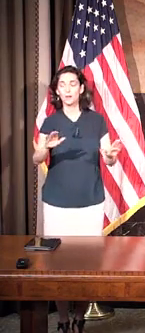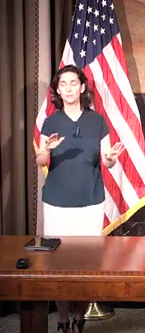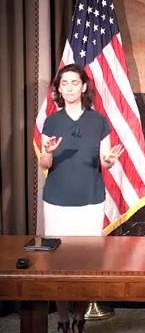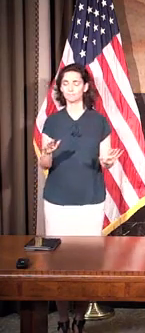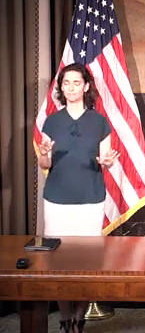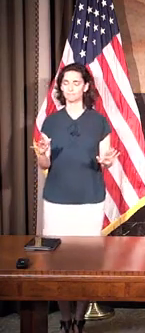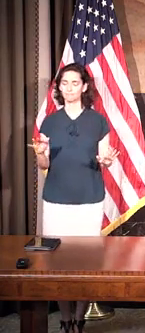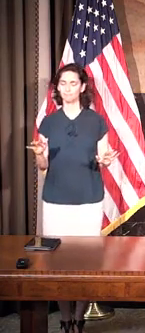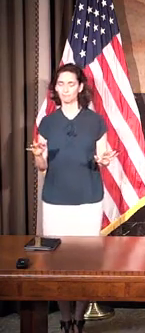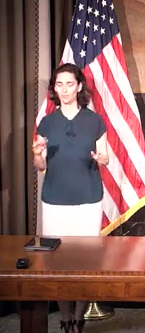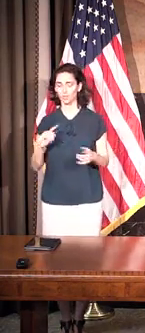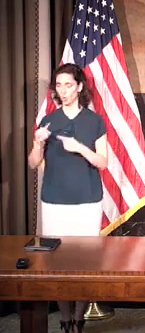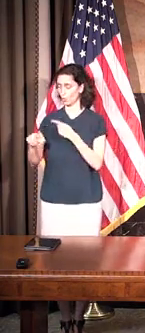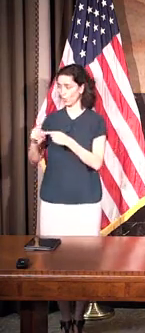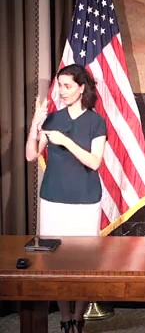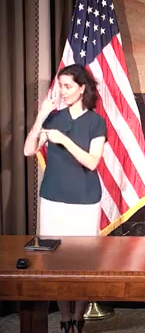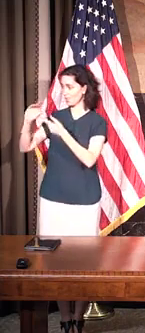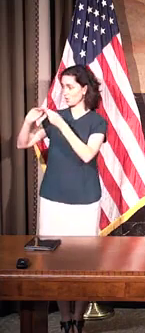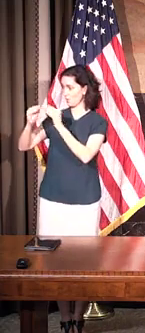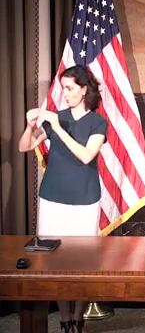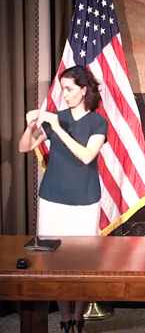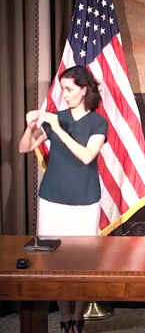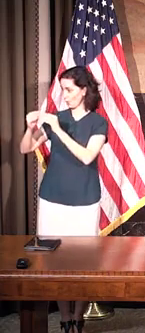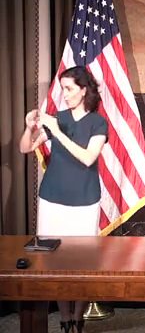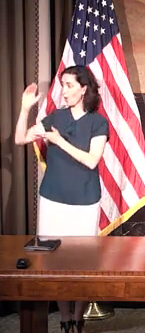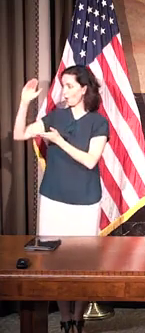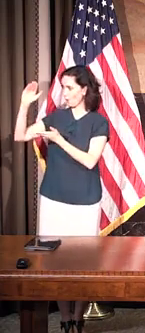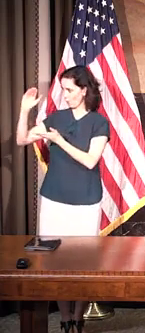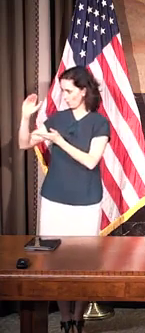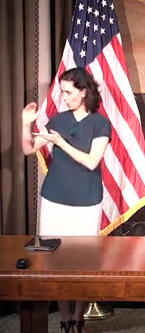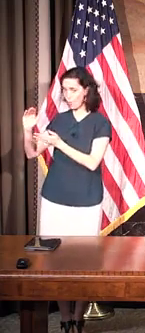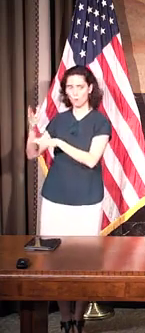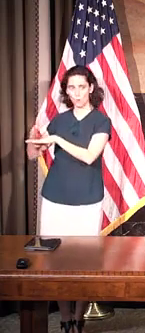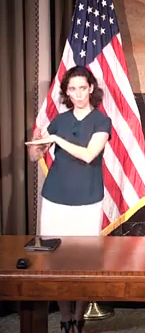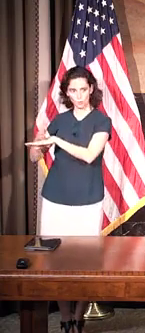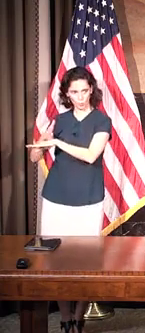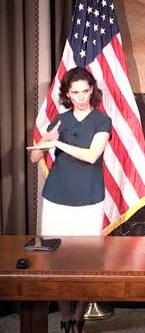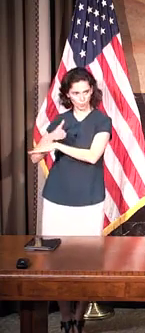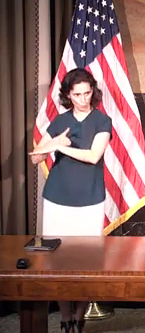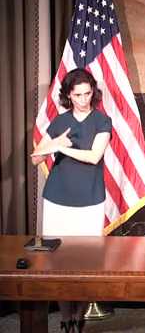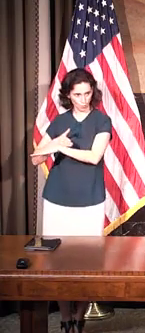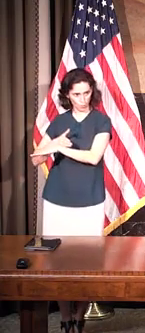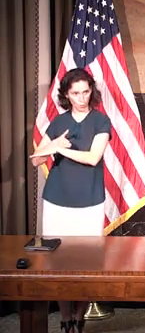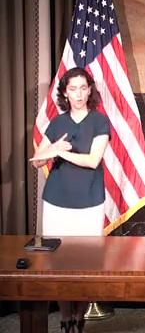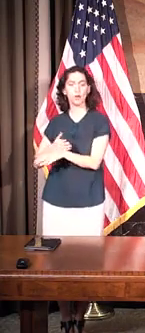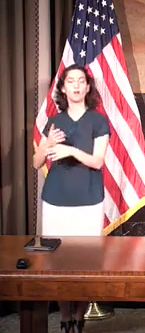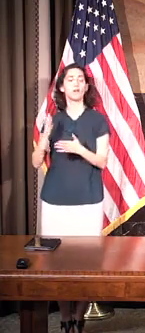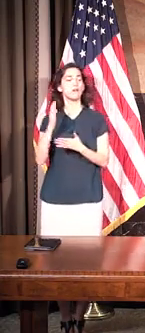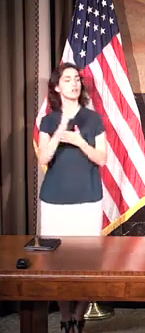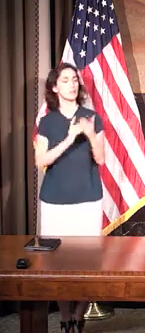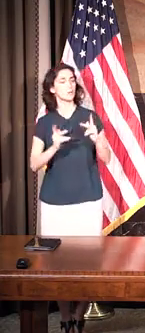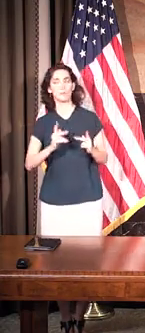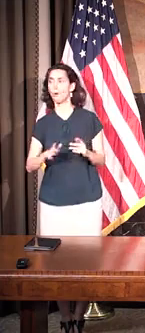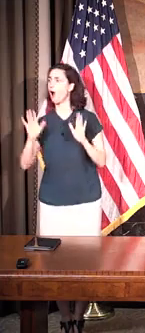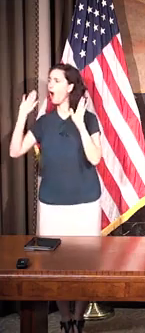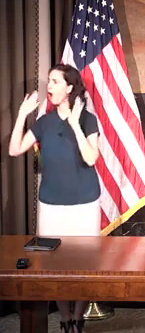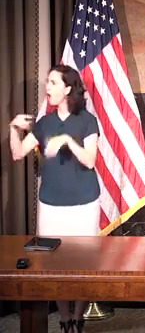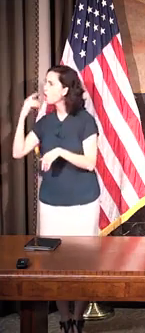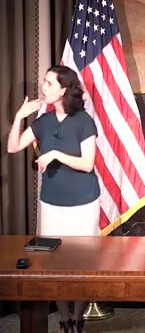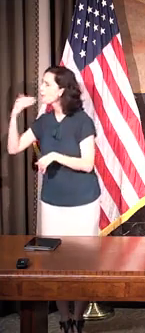numbers, the desire among a lot of people to roll back on restrictions and mitigation